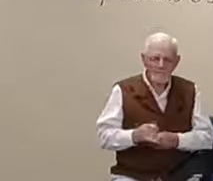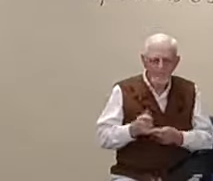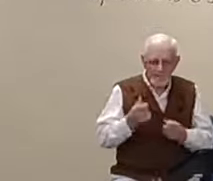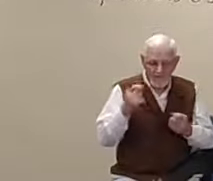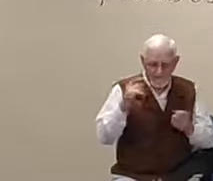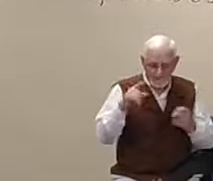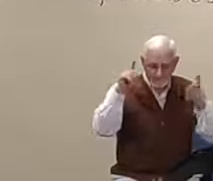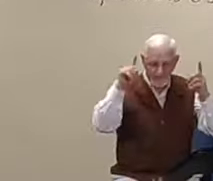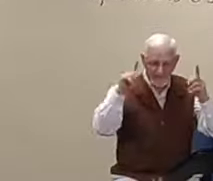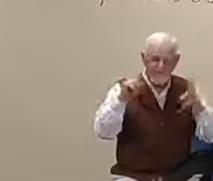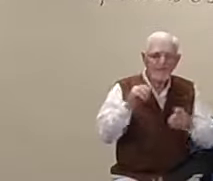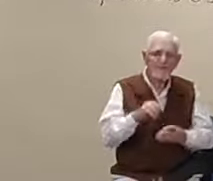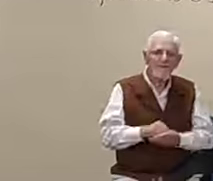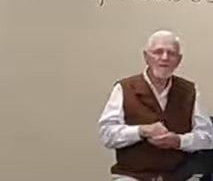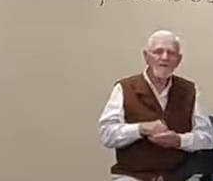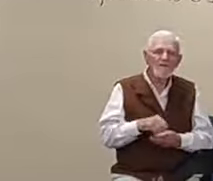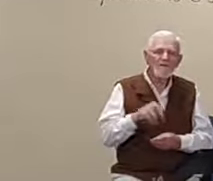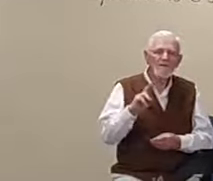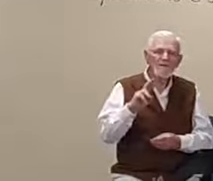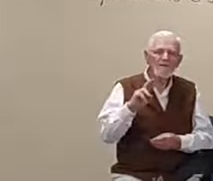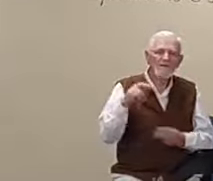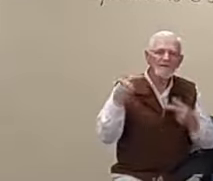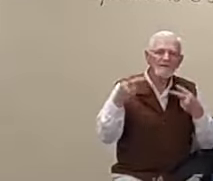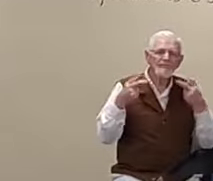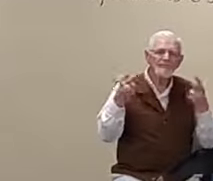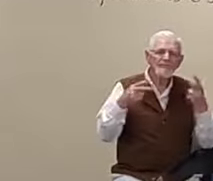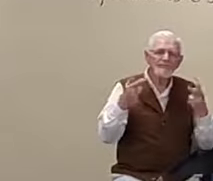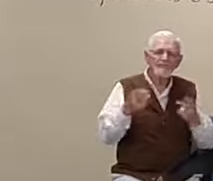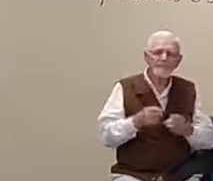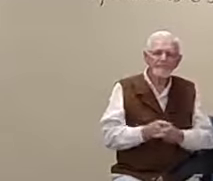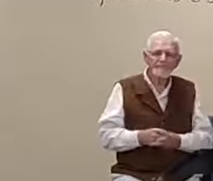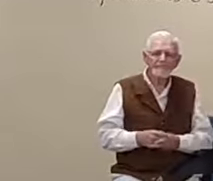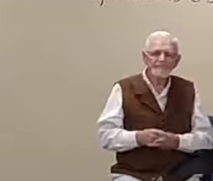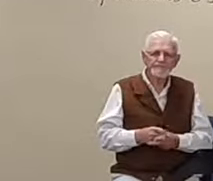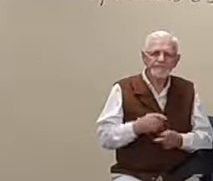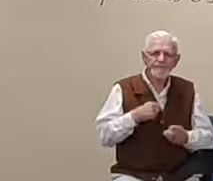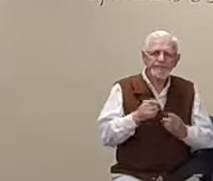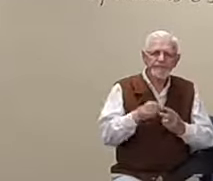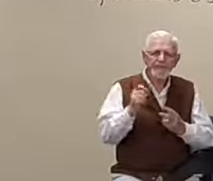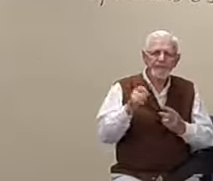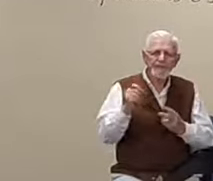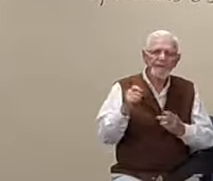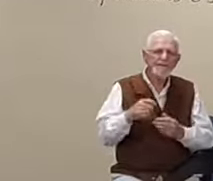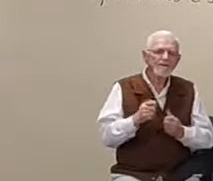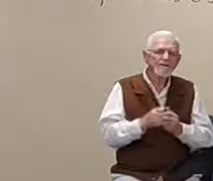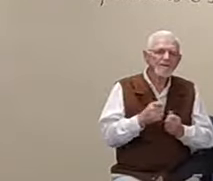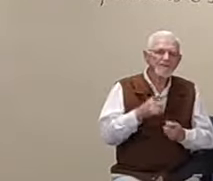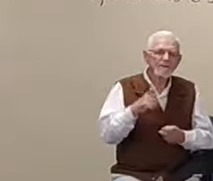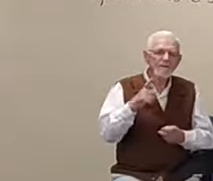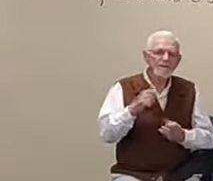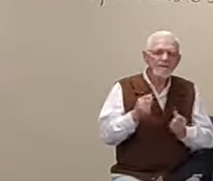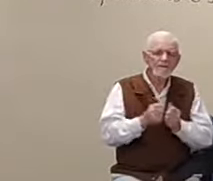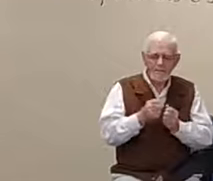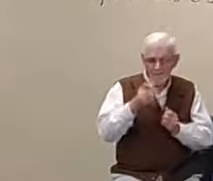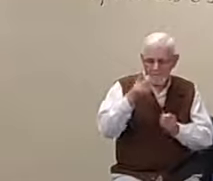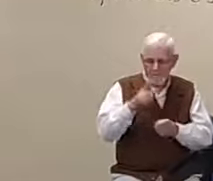finally had a revival. And we have checklists, not only with the Lord, but we got them with the brethren too,